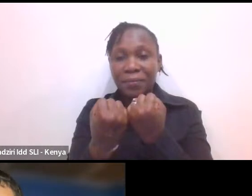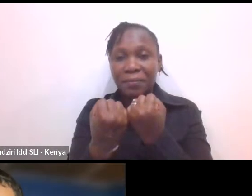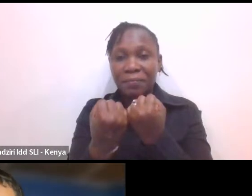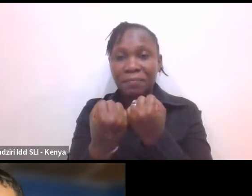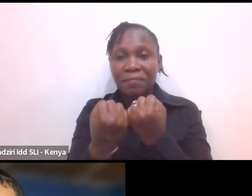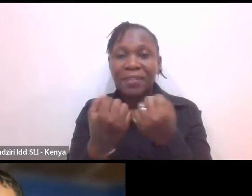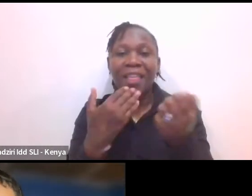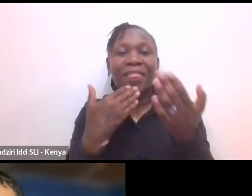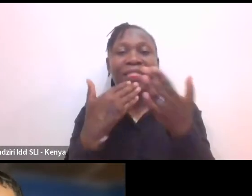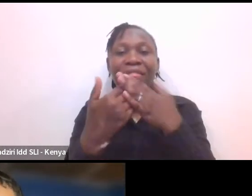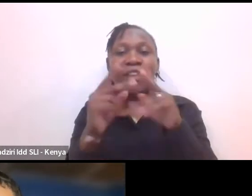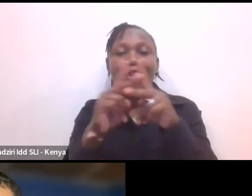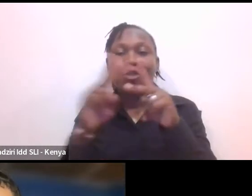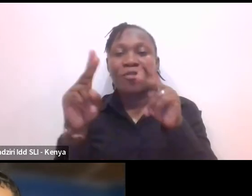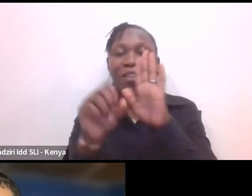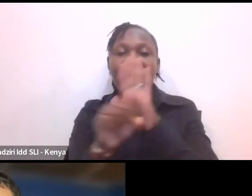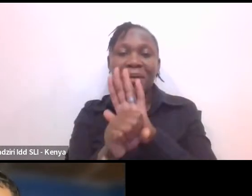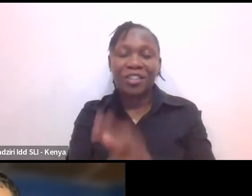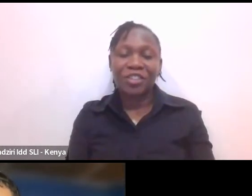Thank you very much.